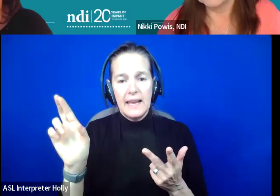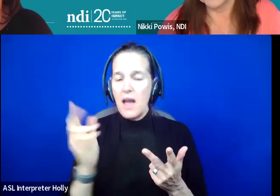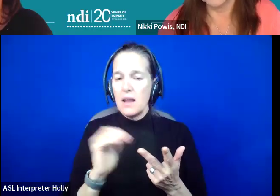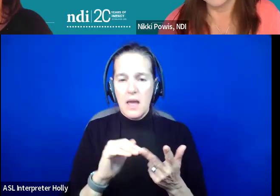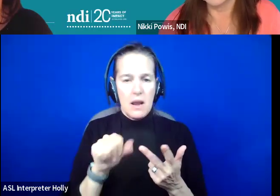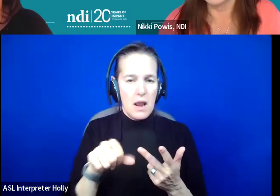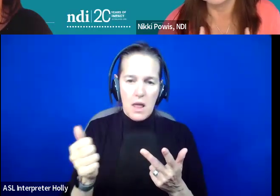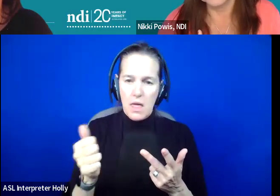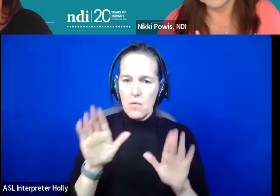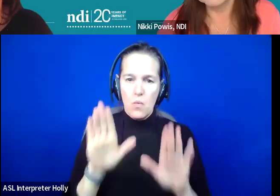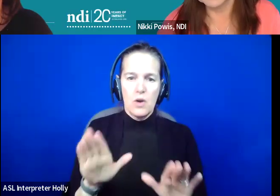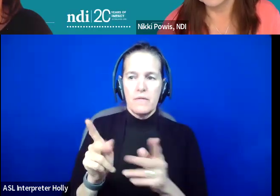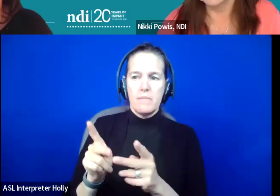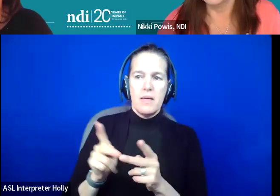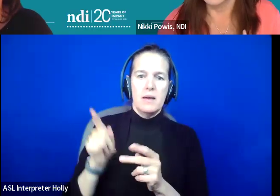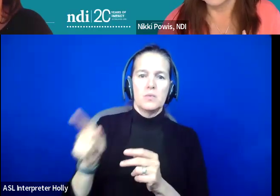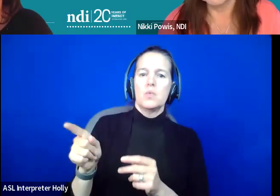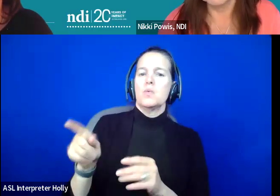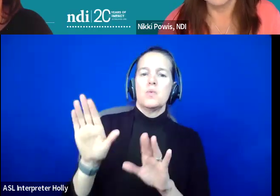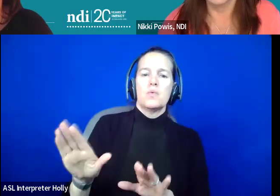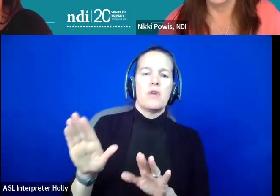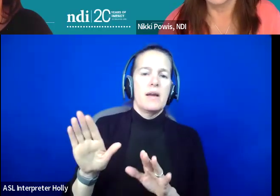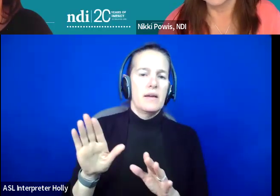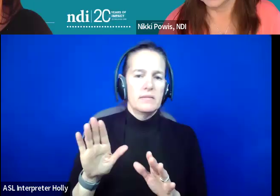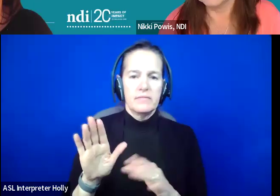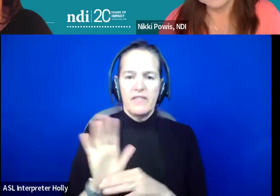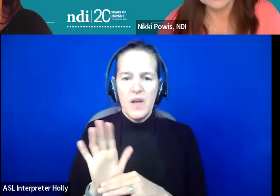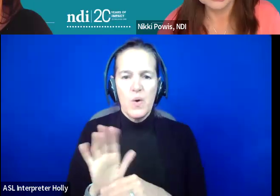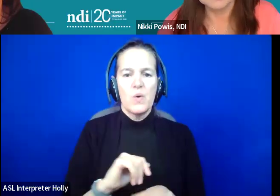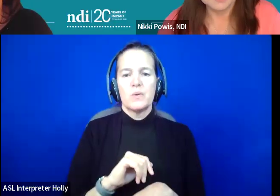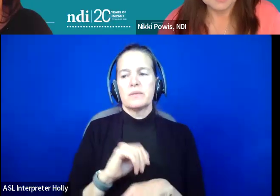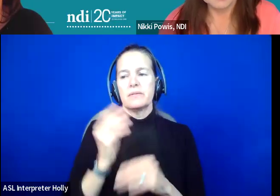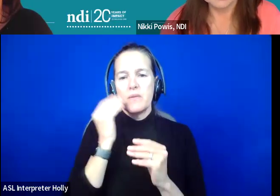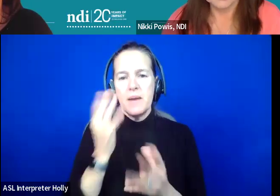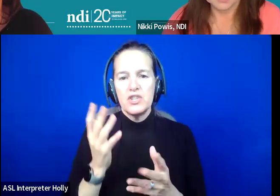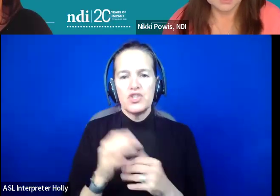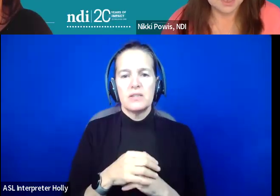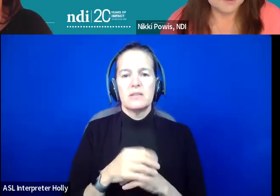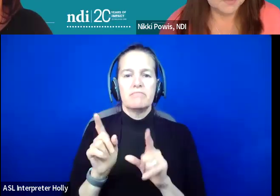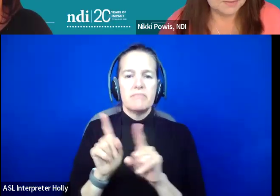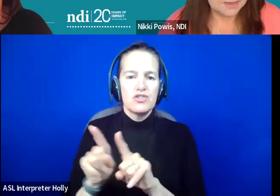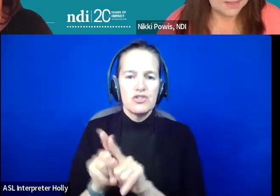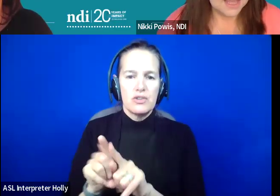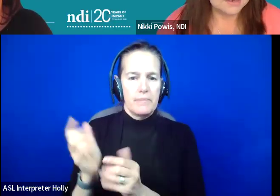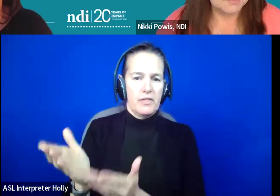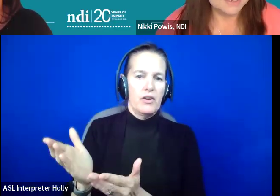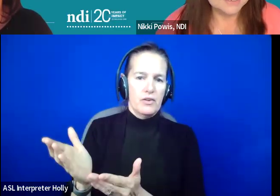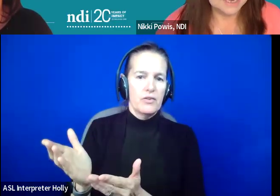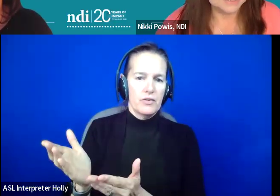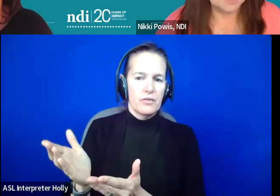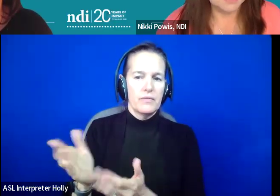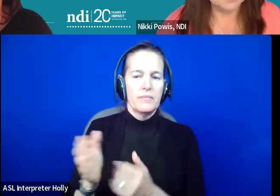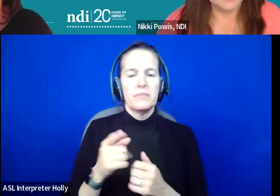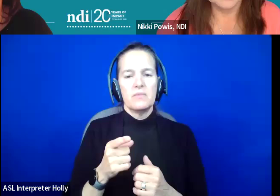wonderful platform where there's some great videos and information and mentorship that you can get